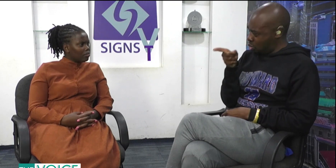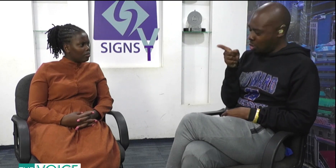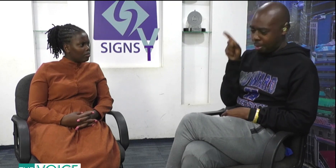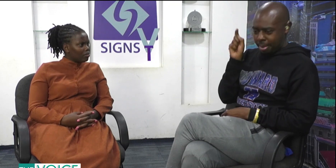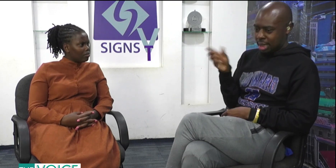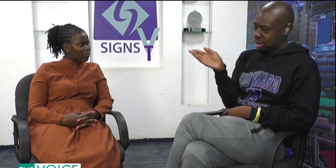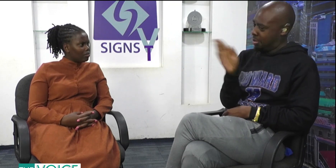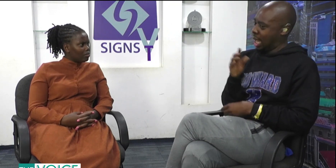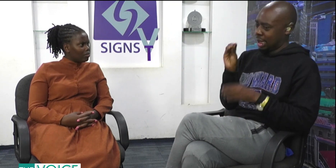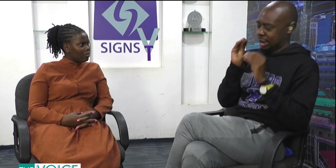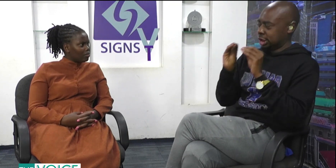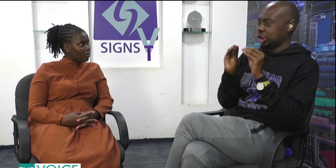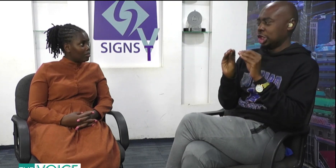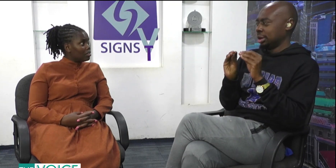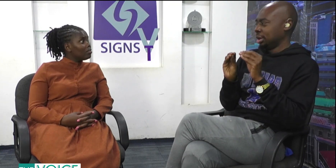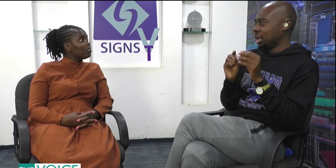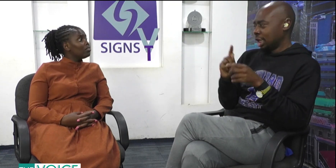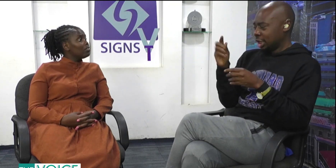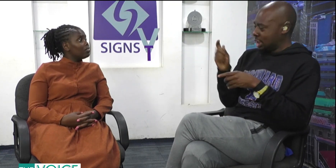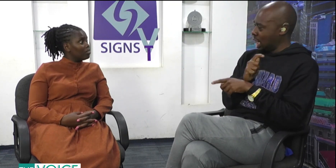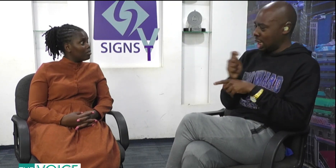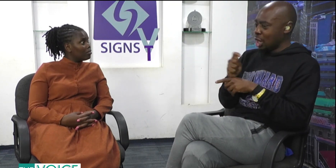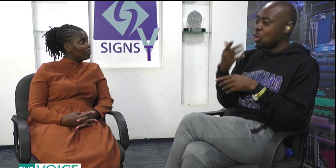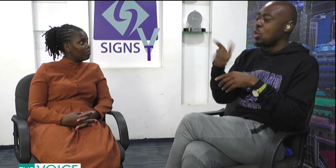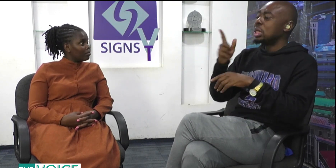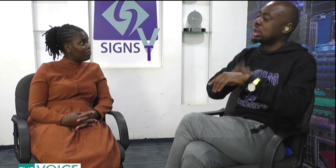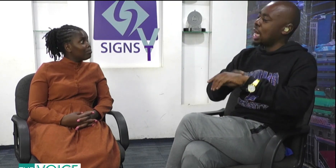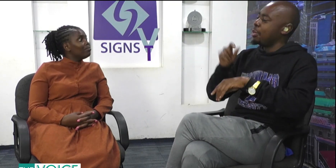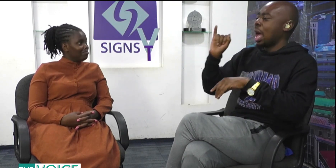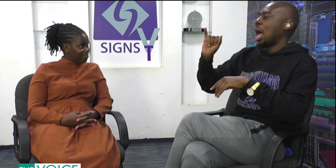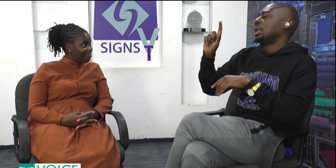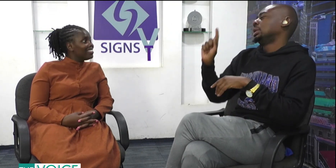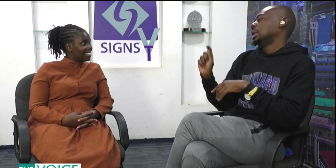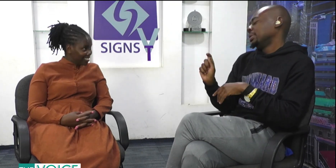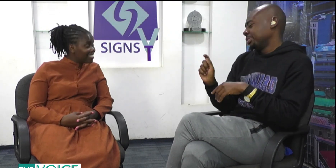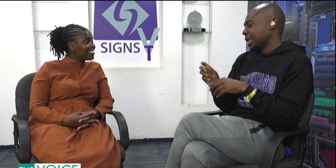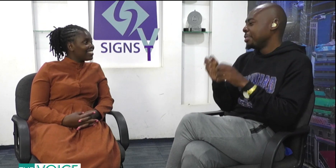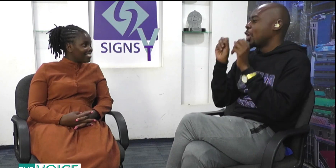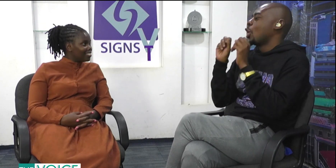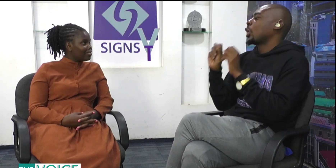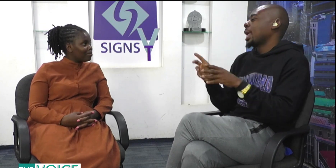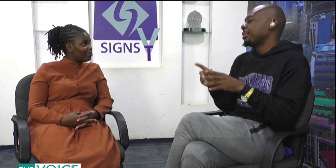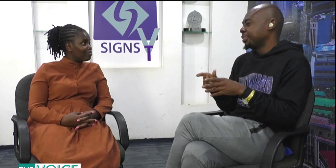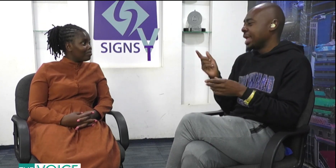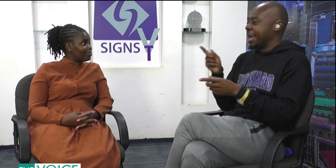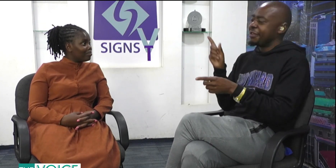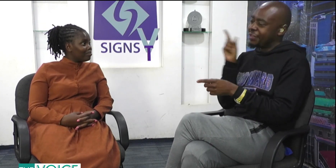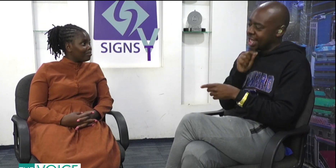So Laura told me to go start teaching. I got trained in teaching.